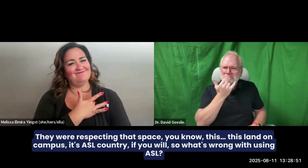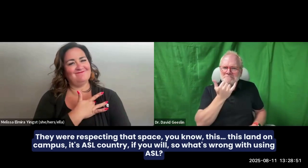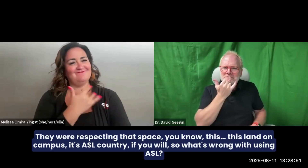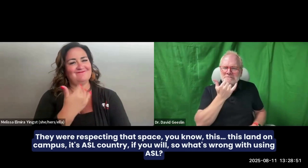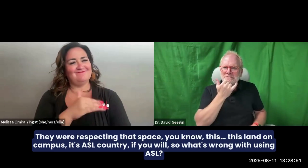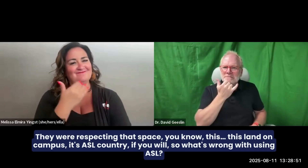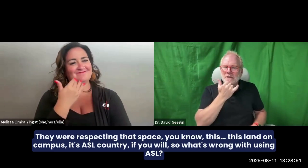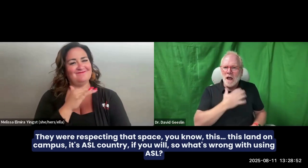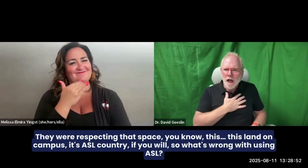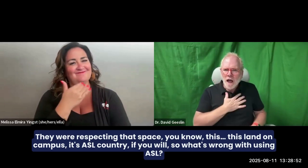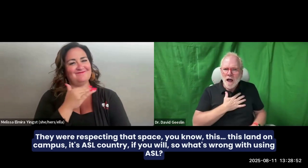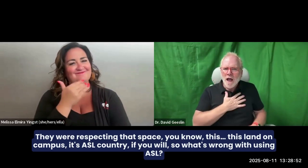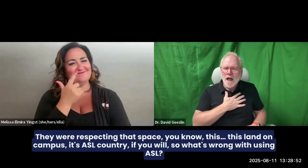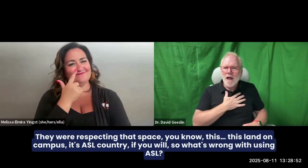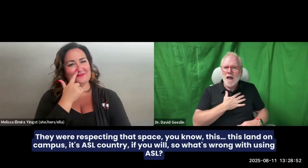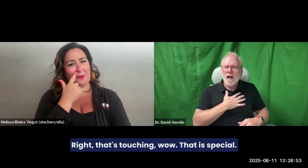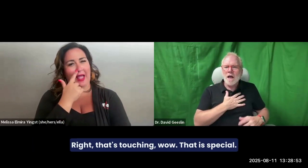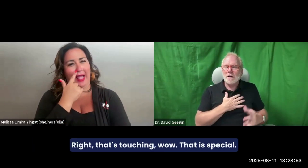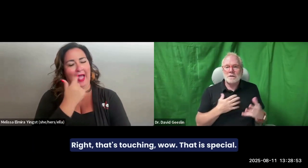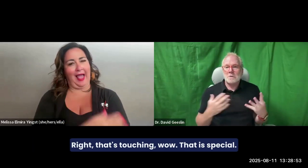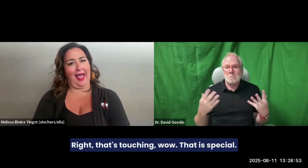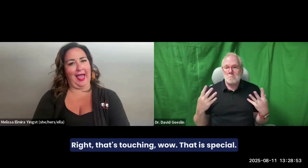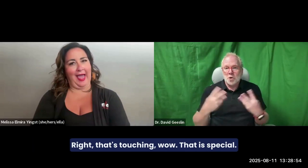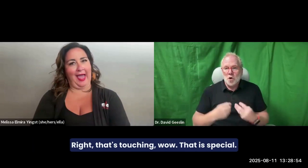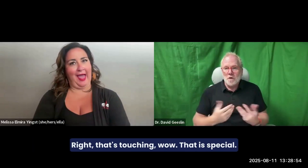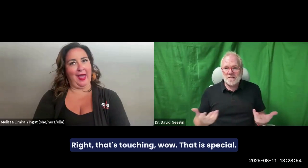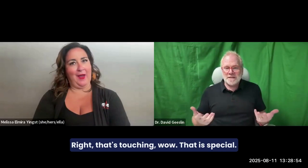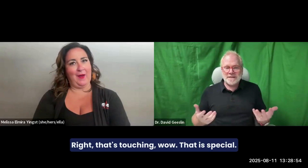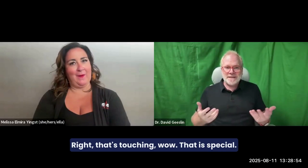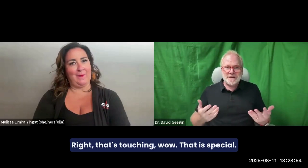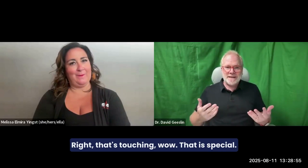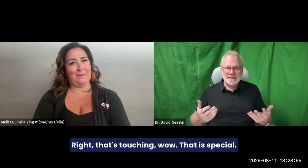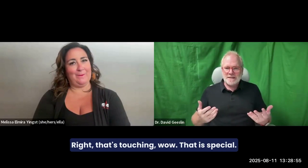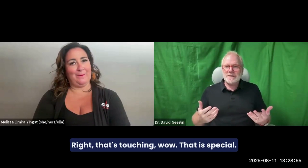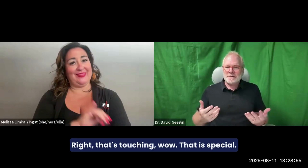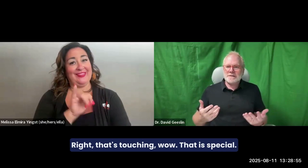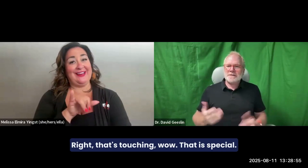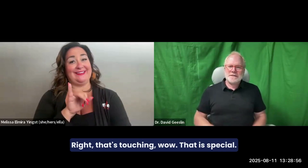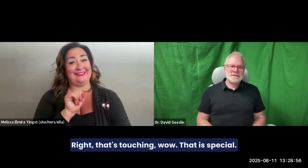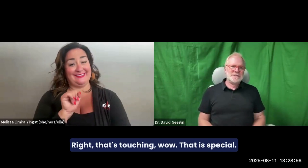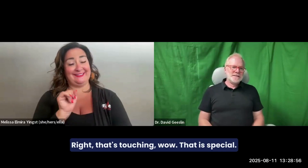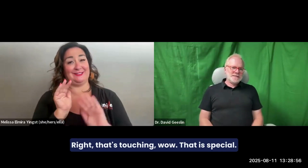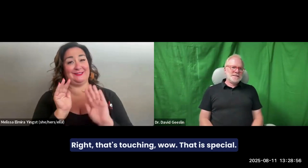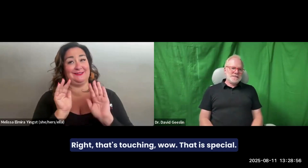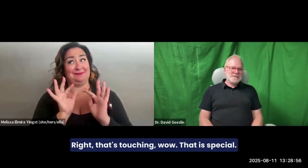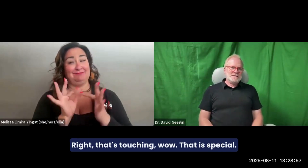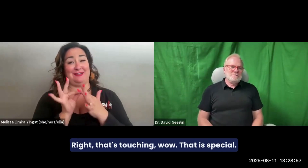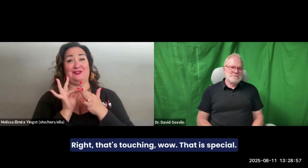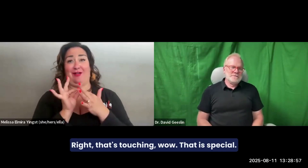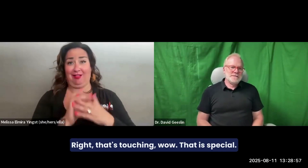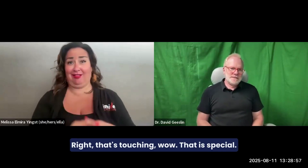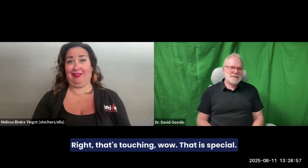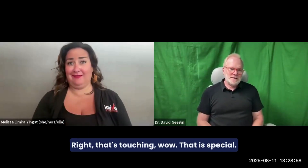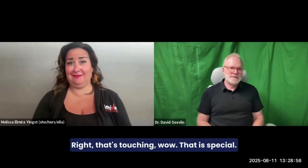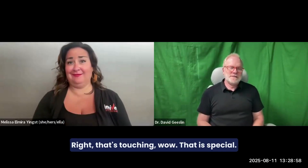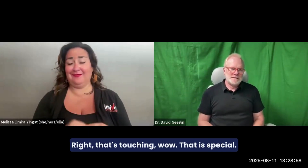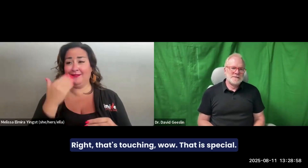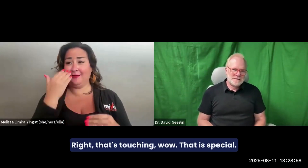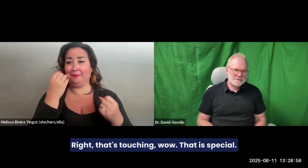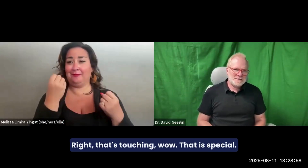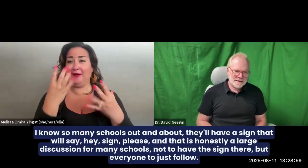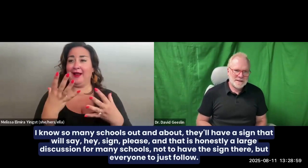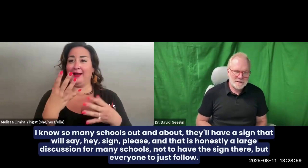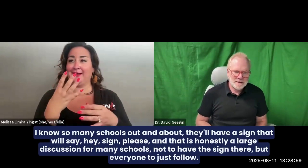ASL country, if you will. So what's wrong with using ASL? Right. That's touching. Wow. That